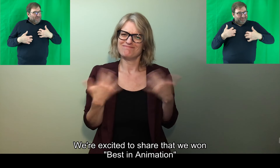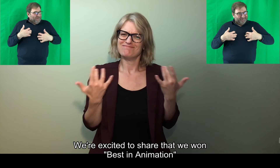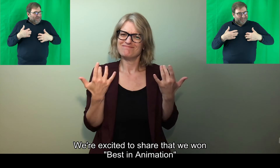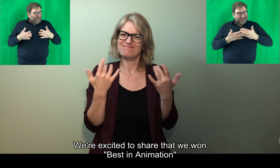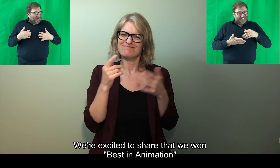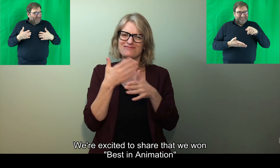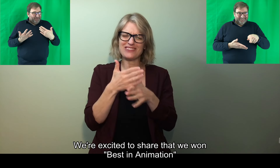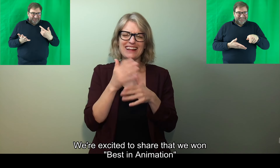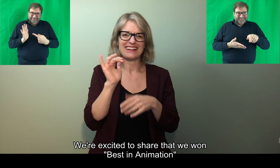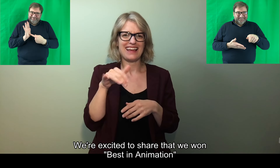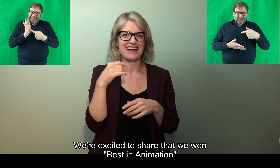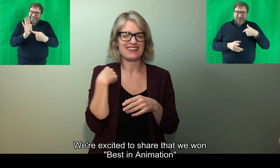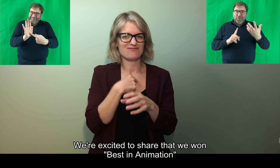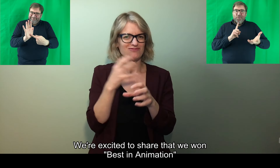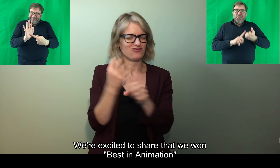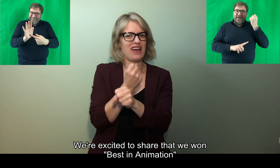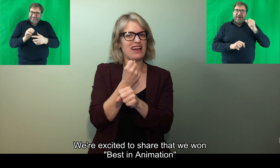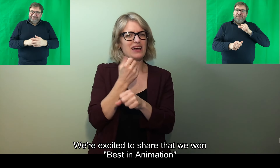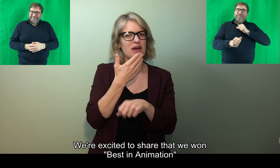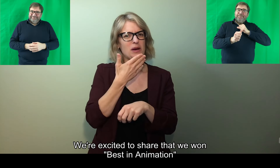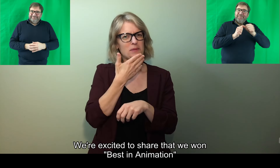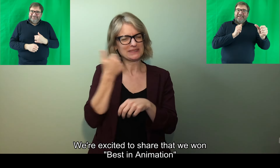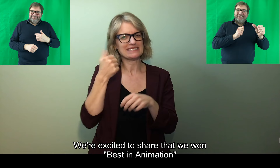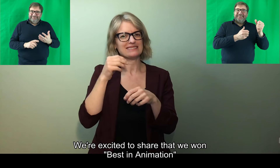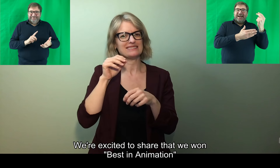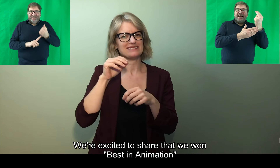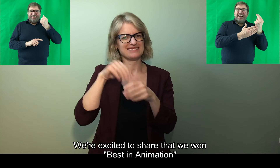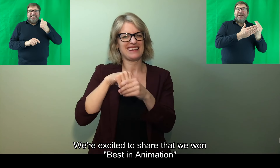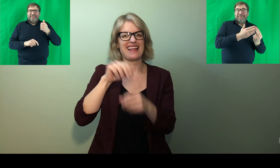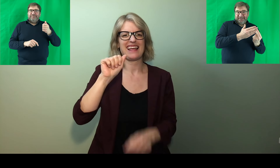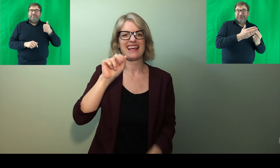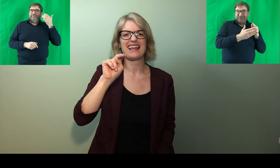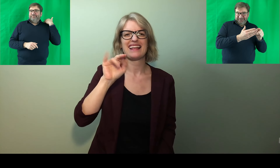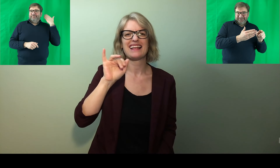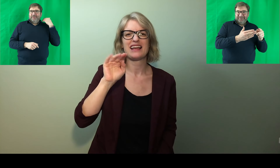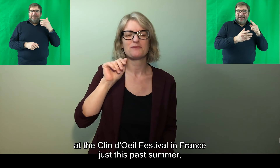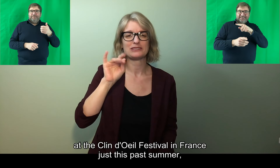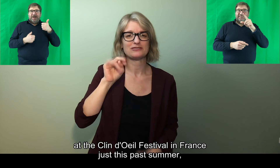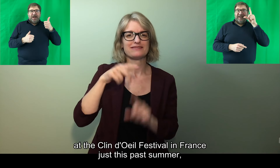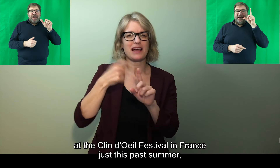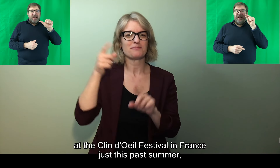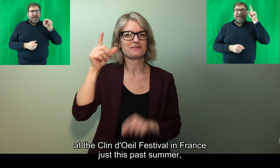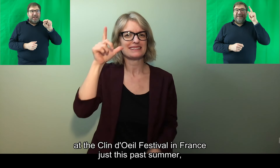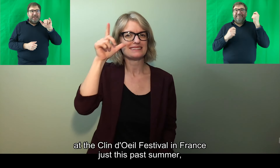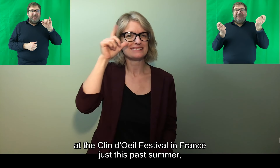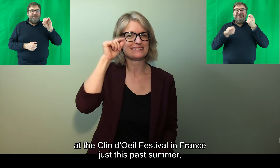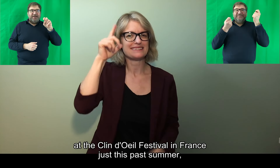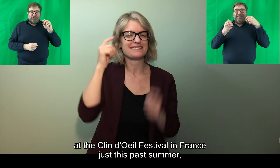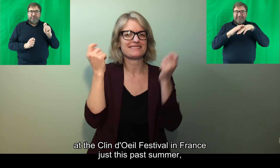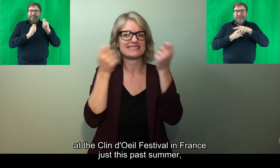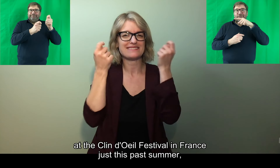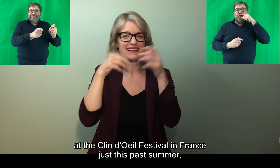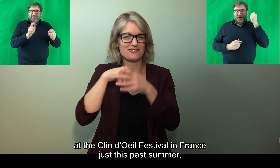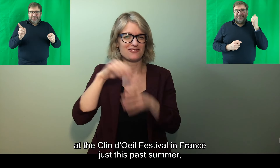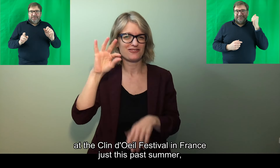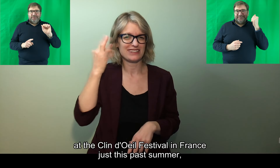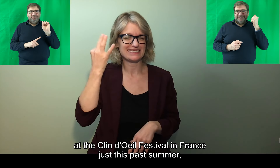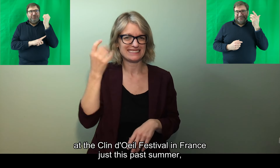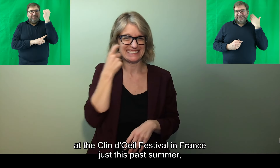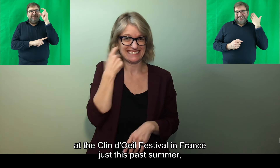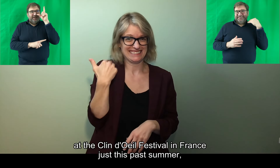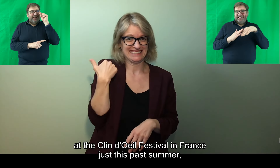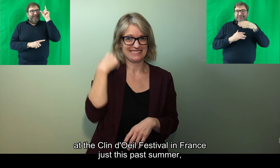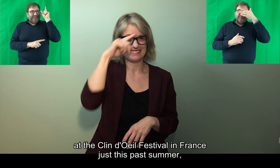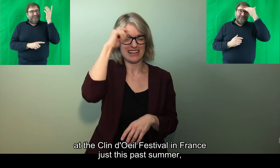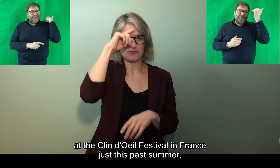to share that we won Best in Animation at the Clin d'Ol Festival